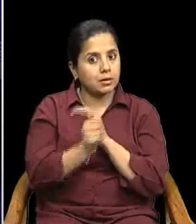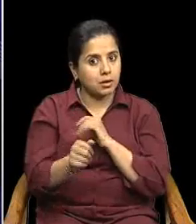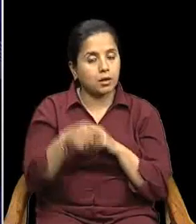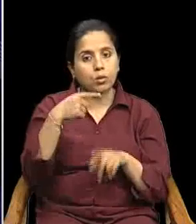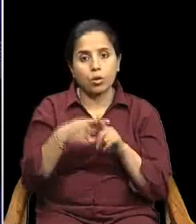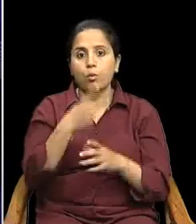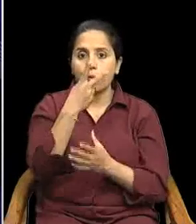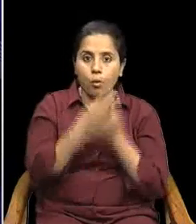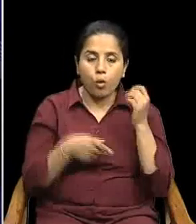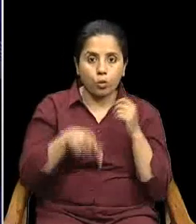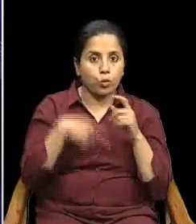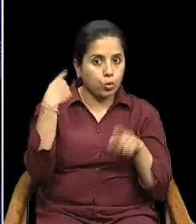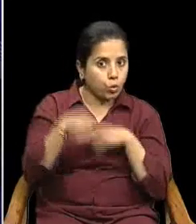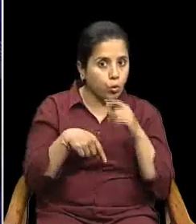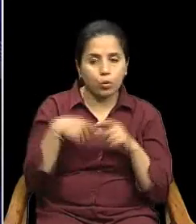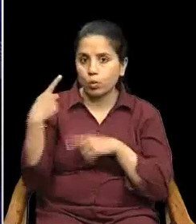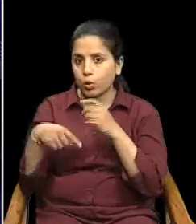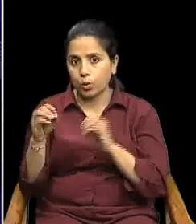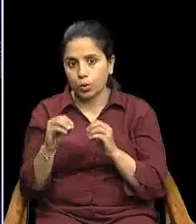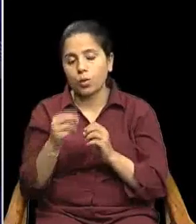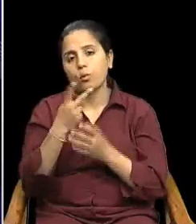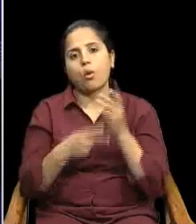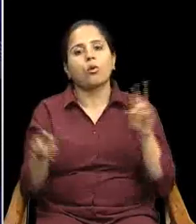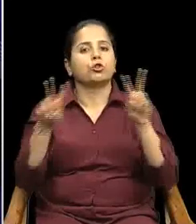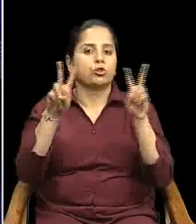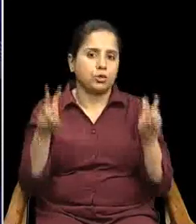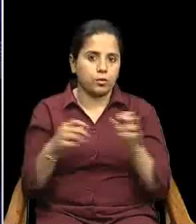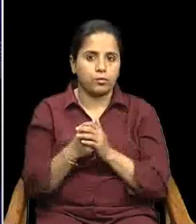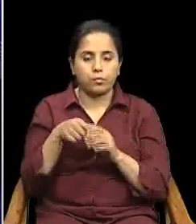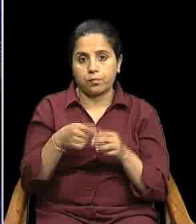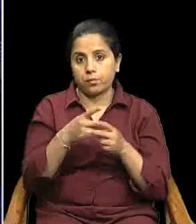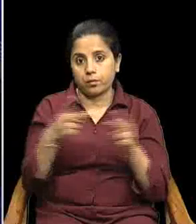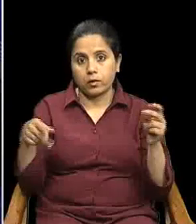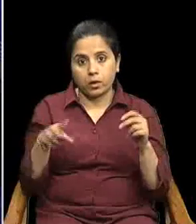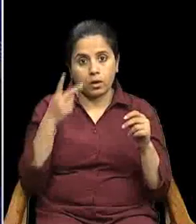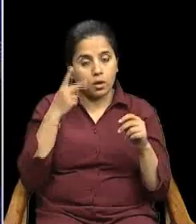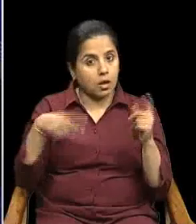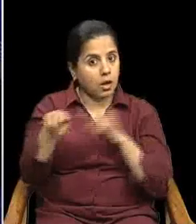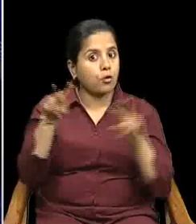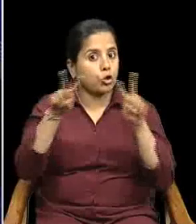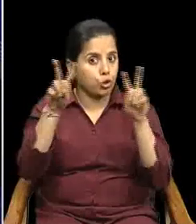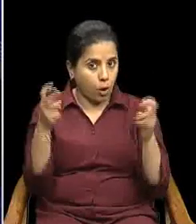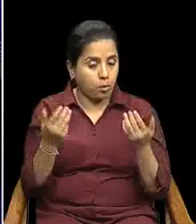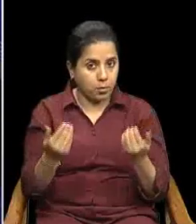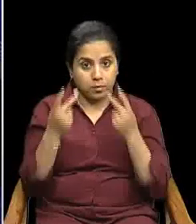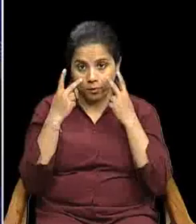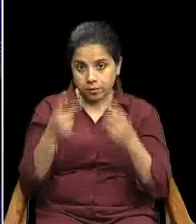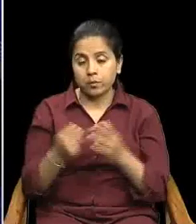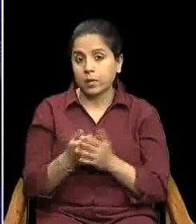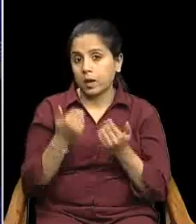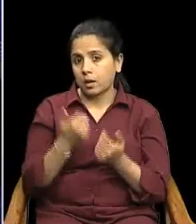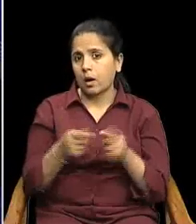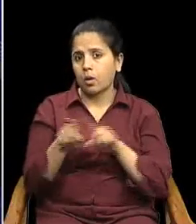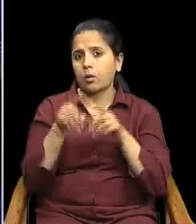both routine and non-routine context in a multidisciplinary context. Now, as far as